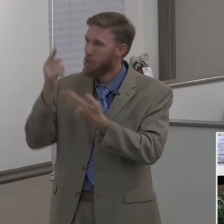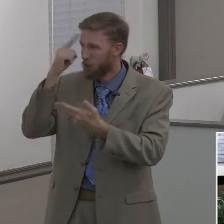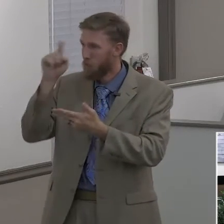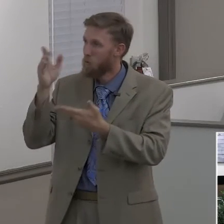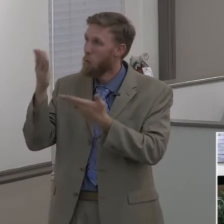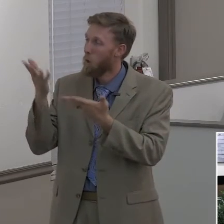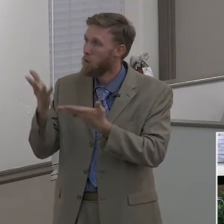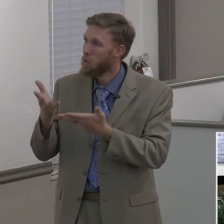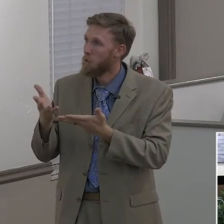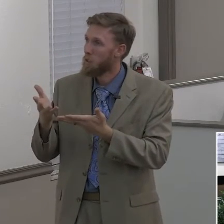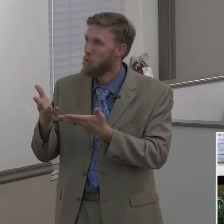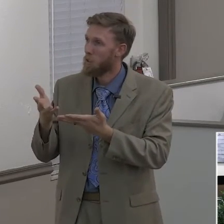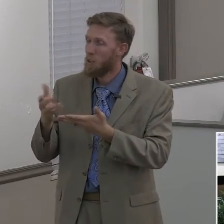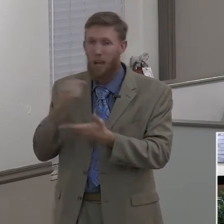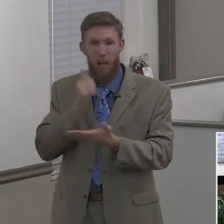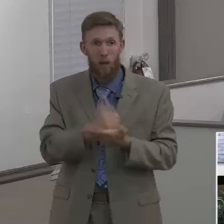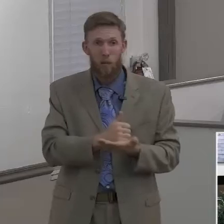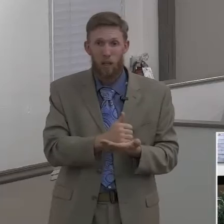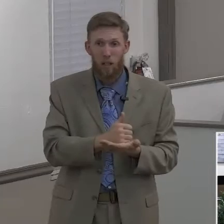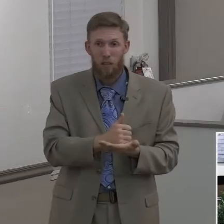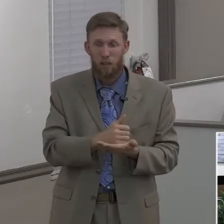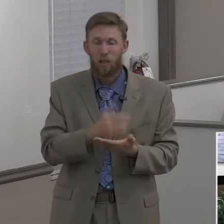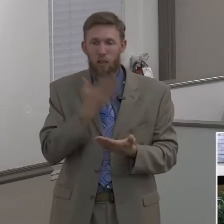you and thank you for? Amen?